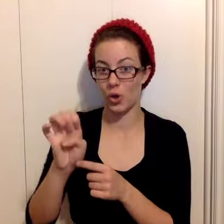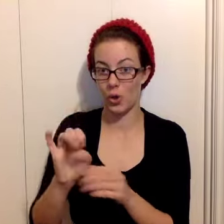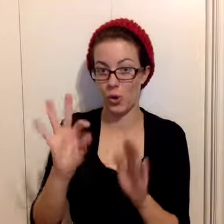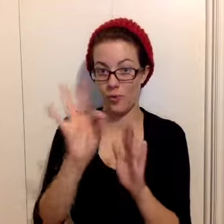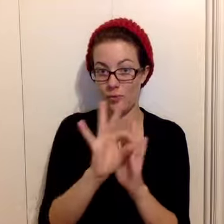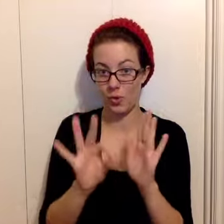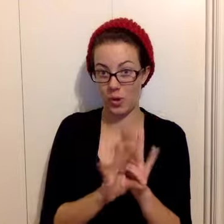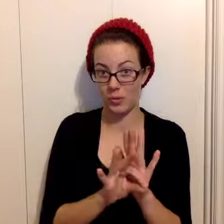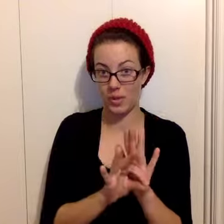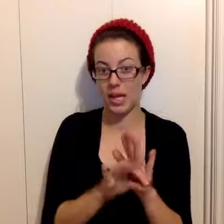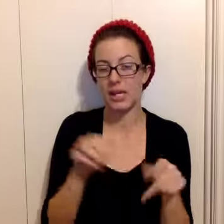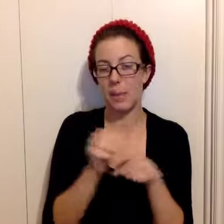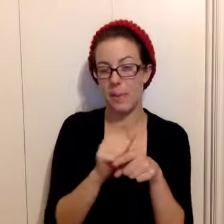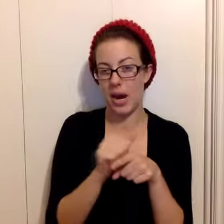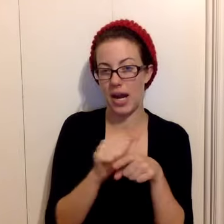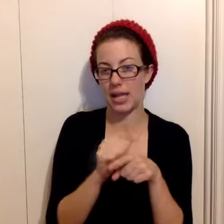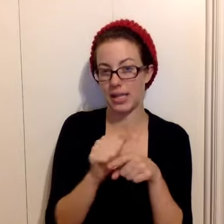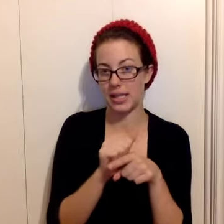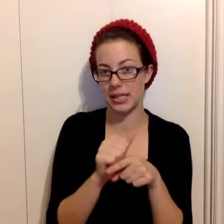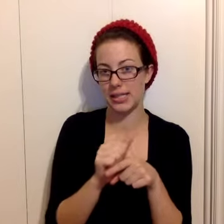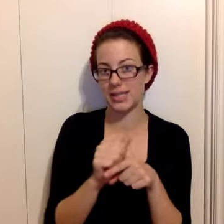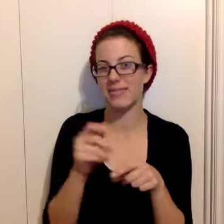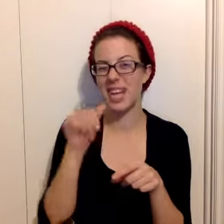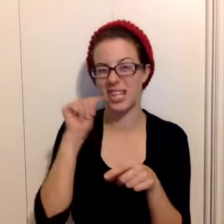Now, how do we calculate volume?